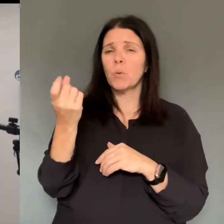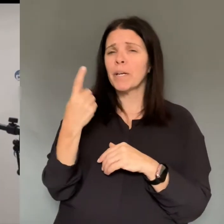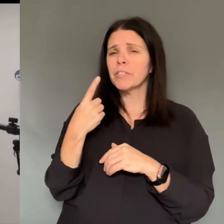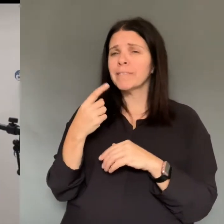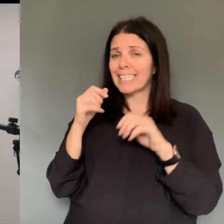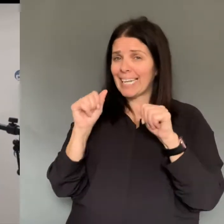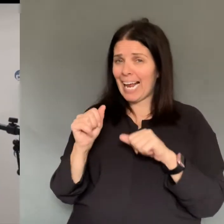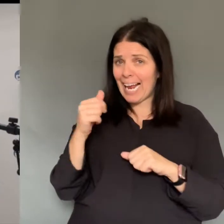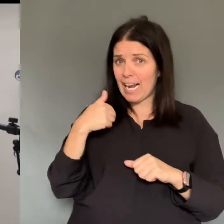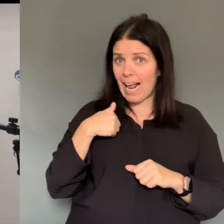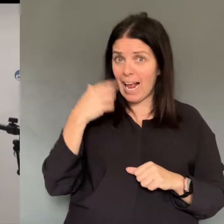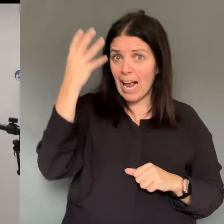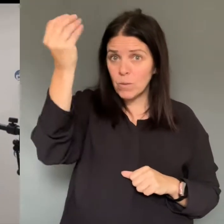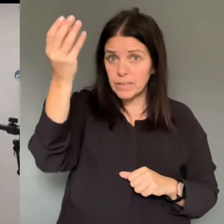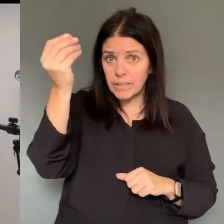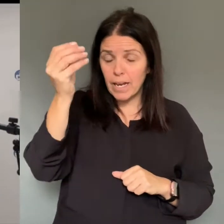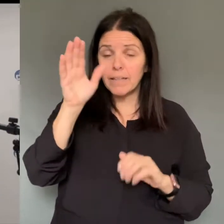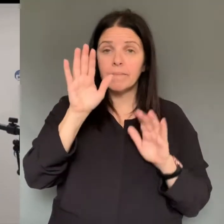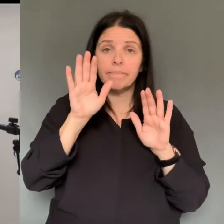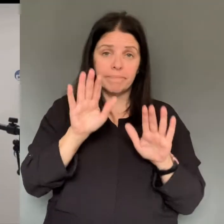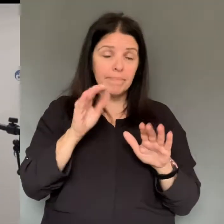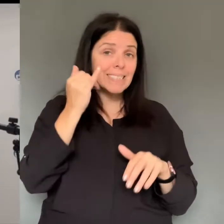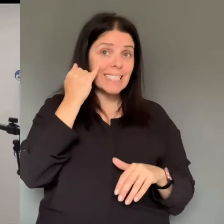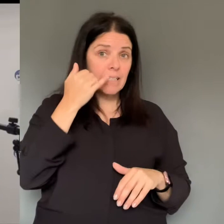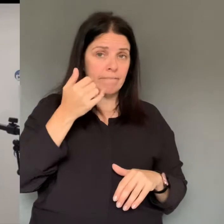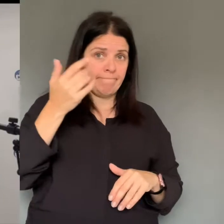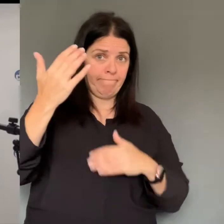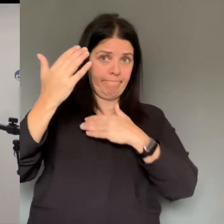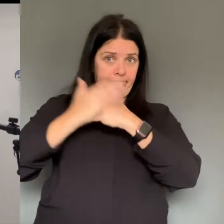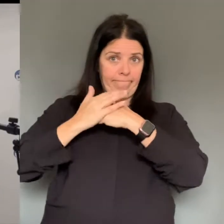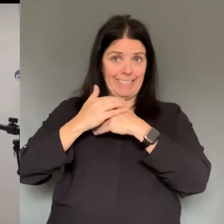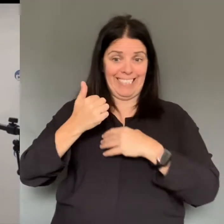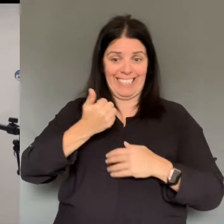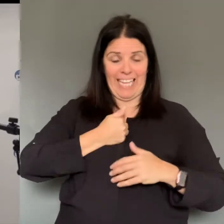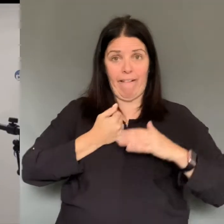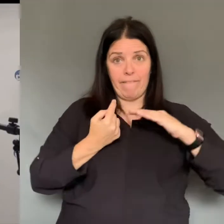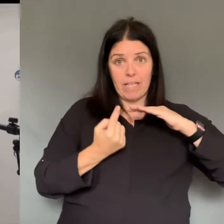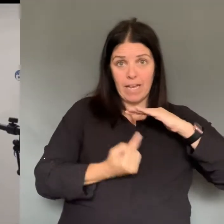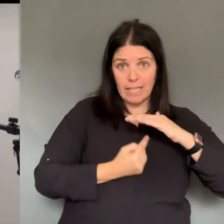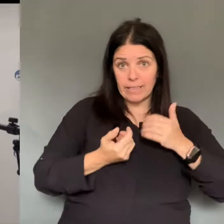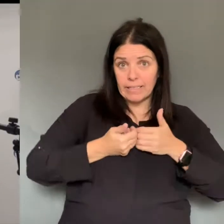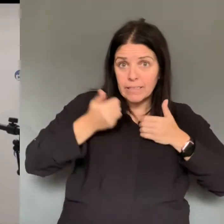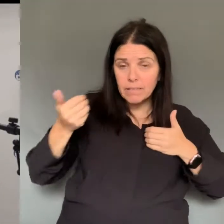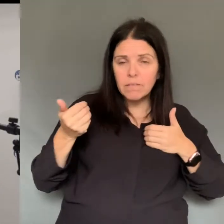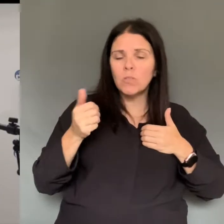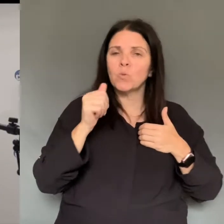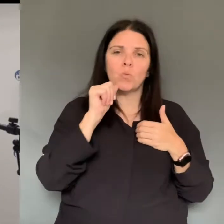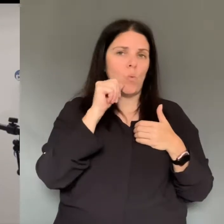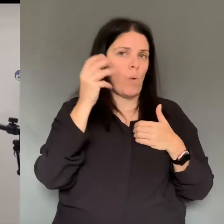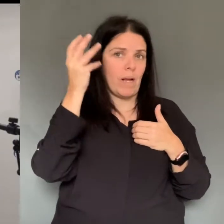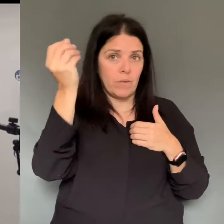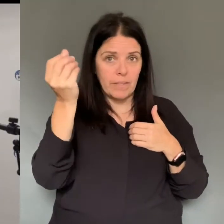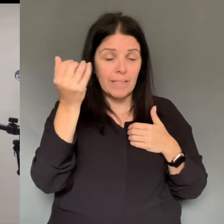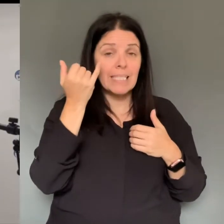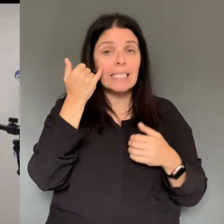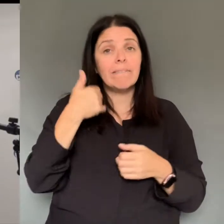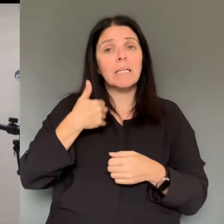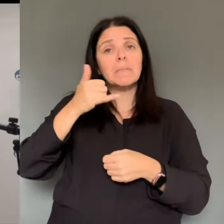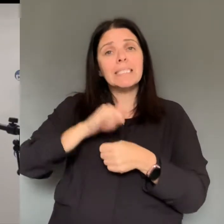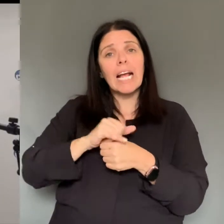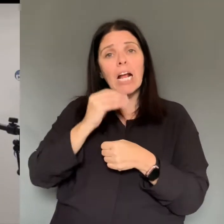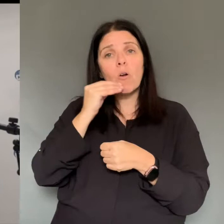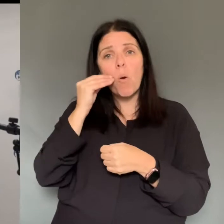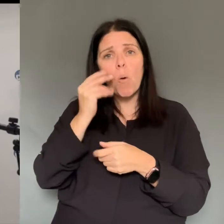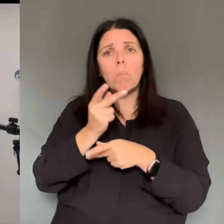outside? And the response to that, if you are asked to self-isolate, please do not go outside. If you're